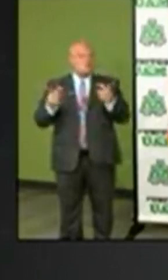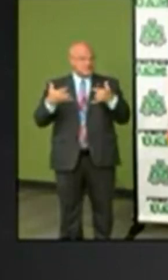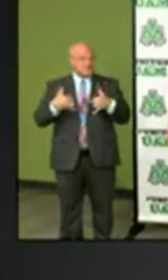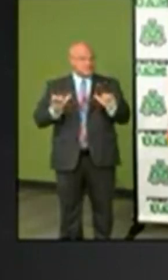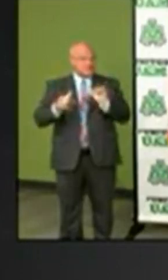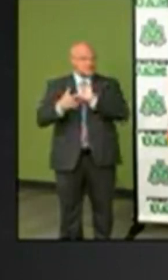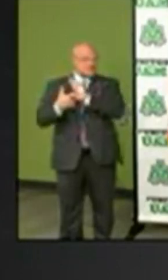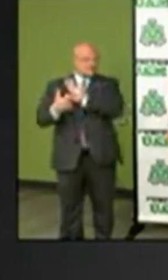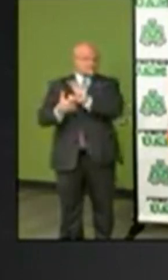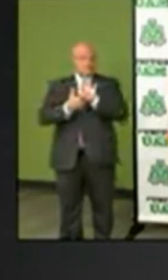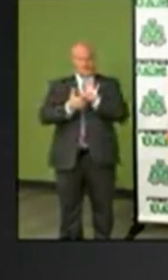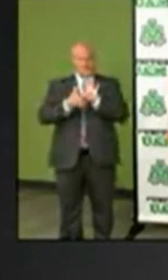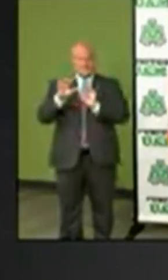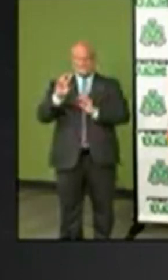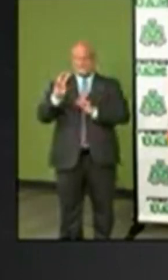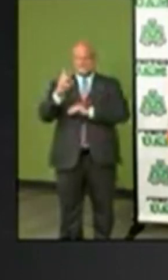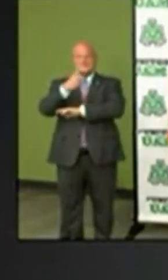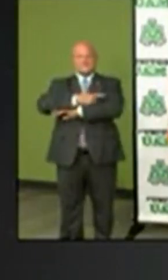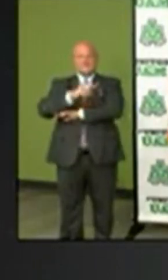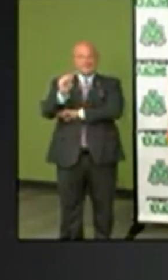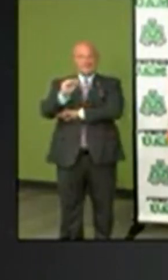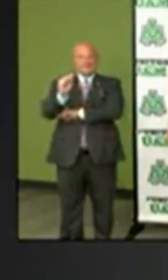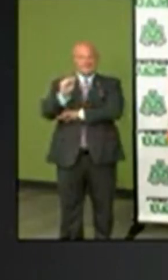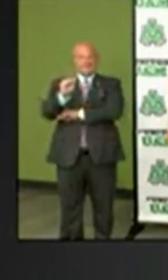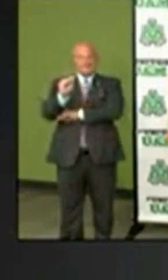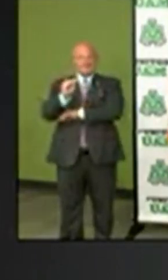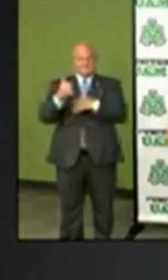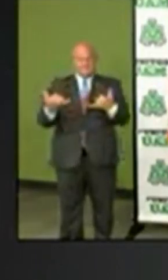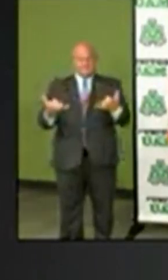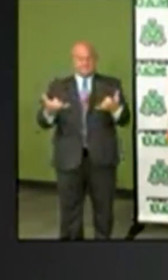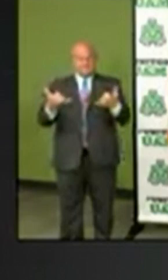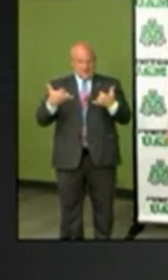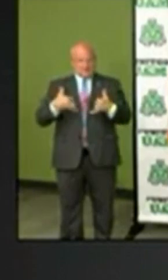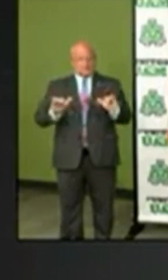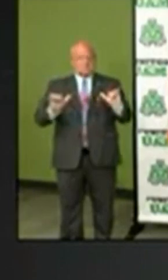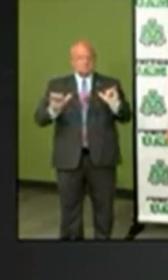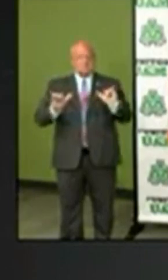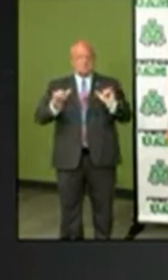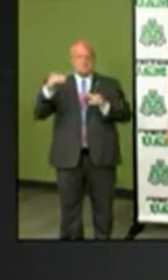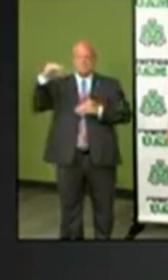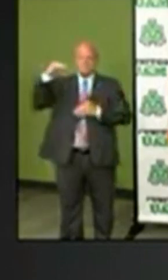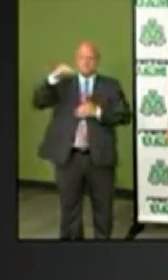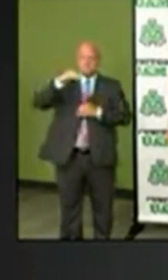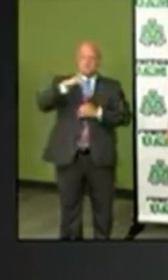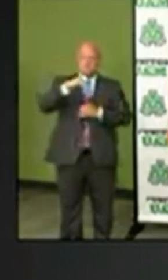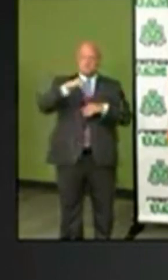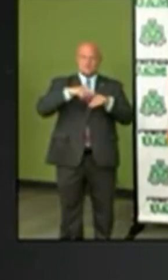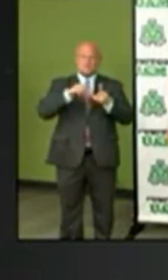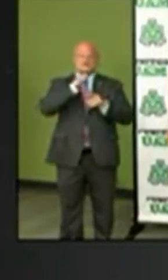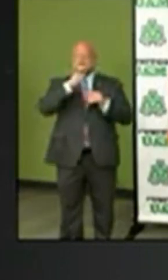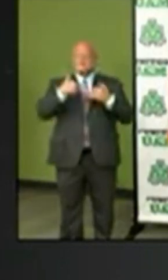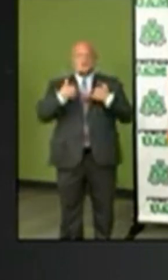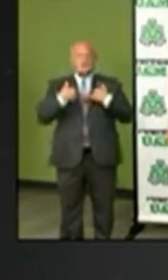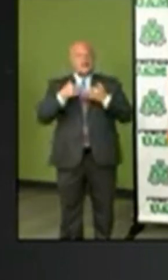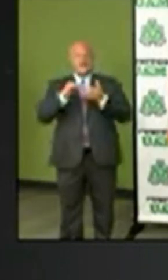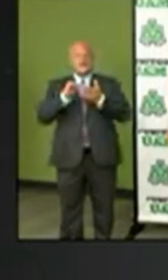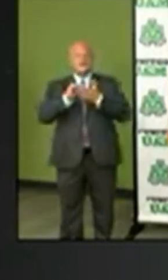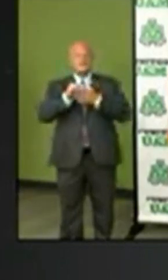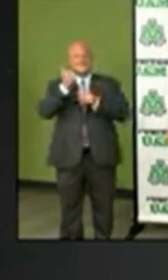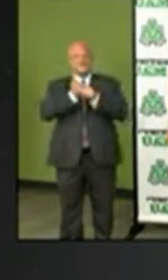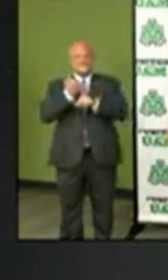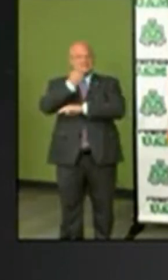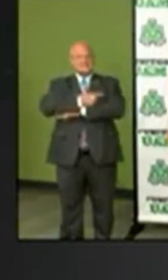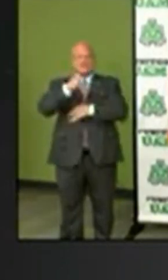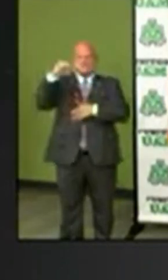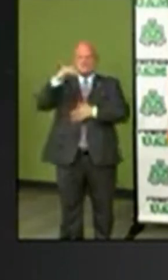still reflecting on the 7-day rolling average. Right now we're still pointing down, but if you don't have each day